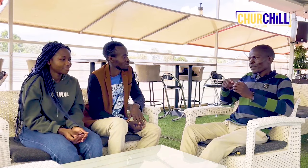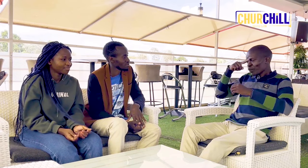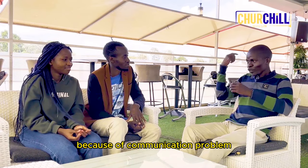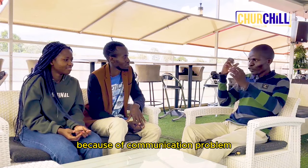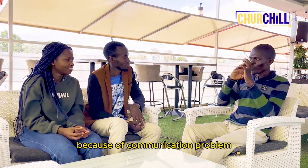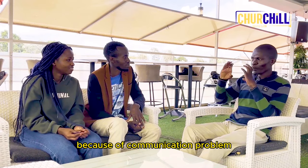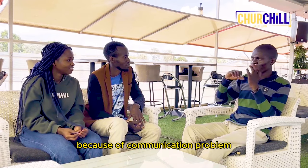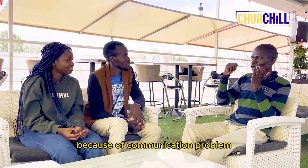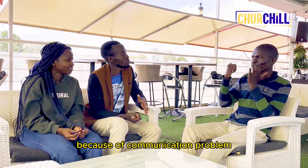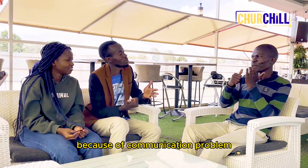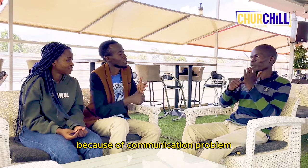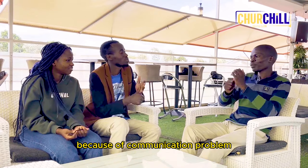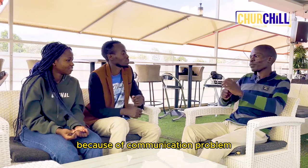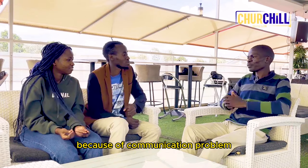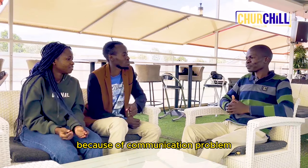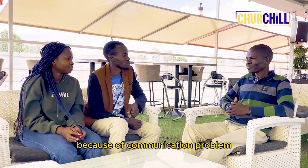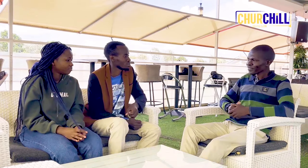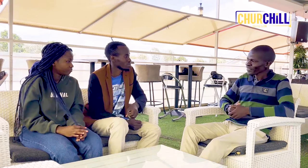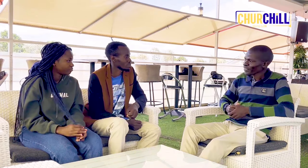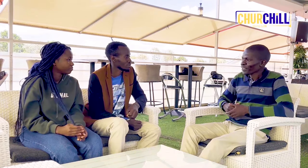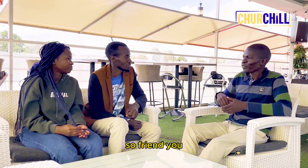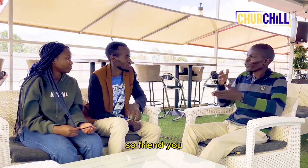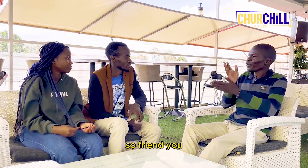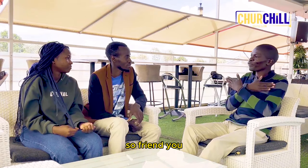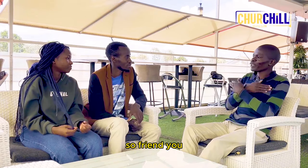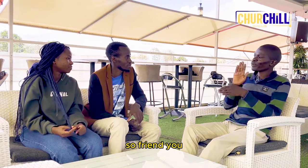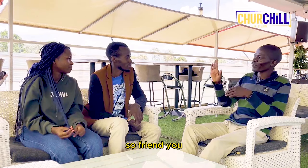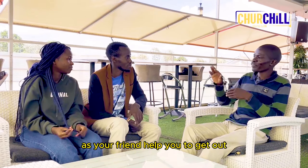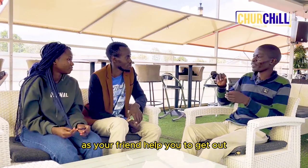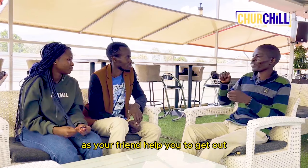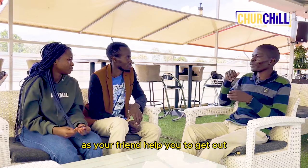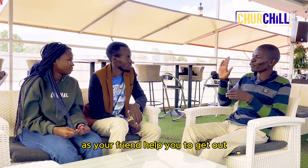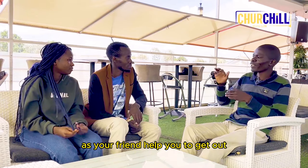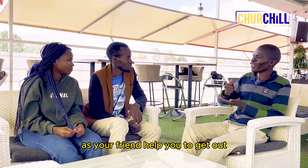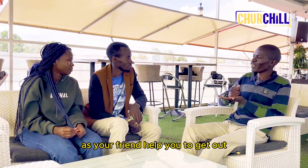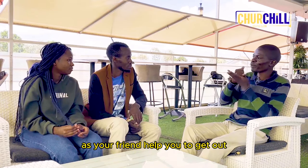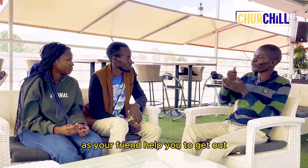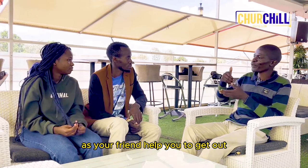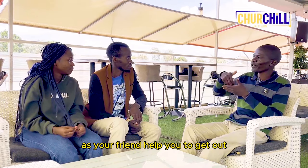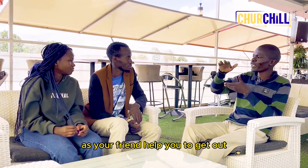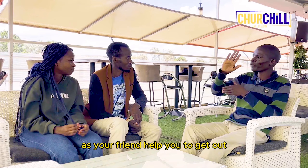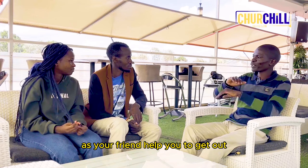Because of communication problem. So, friend, your friend helped you to get out.